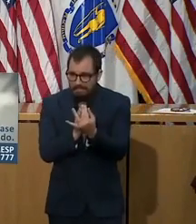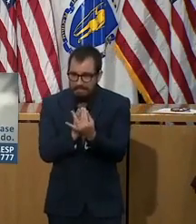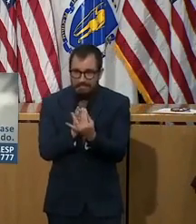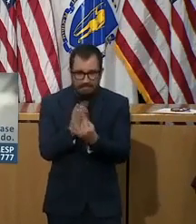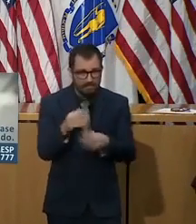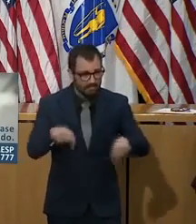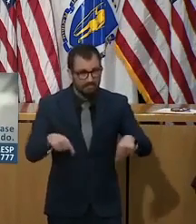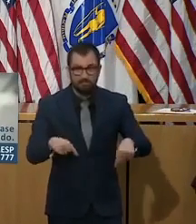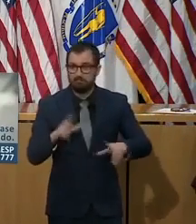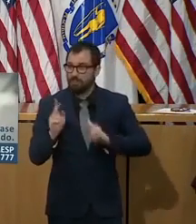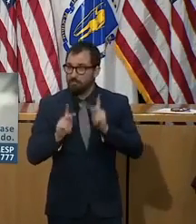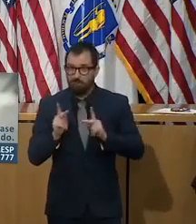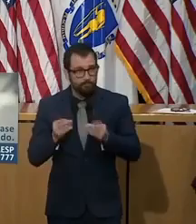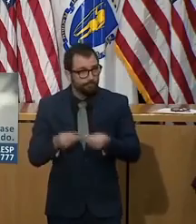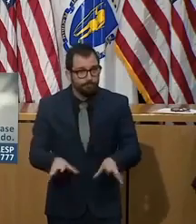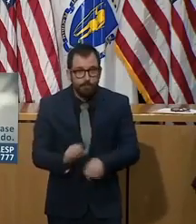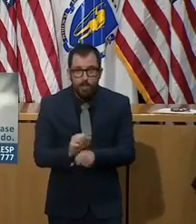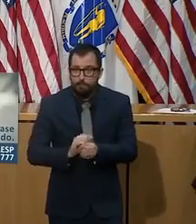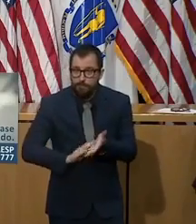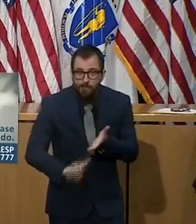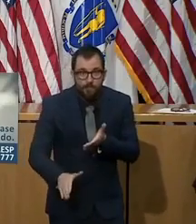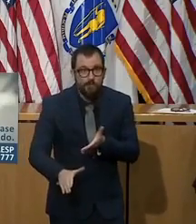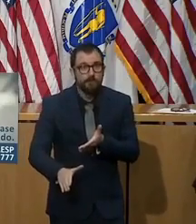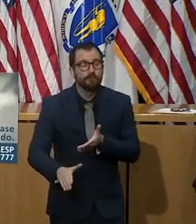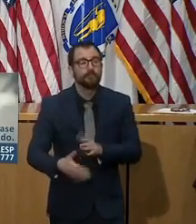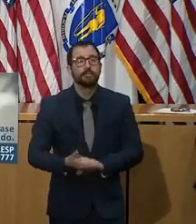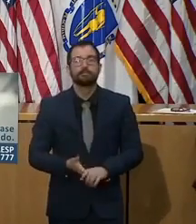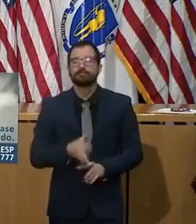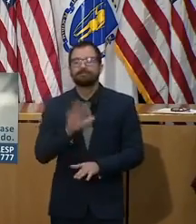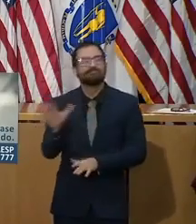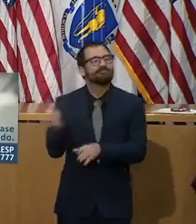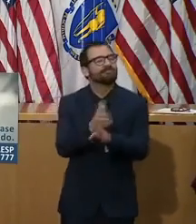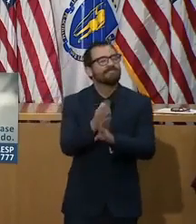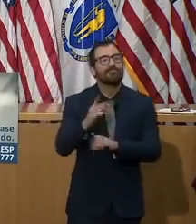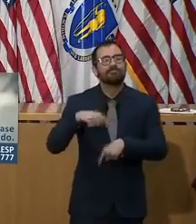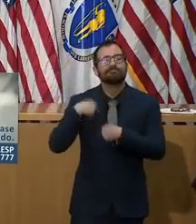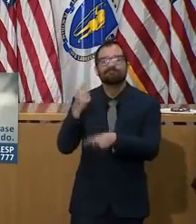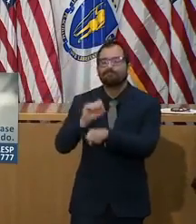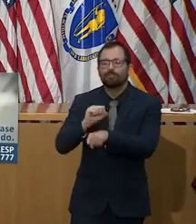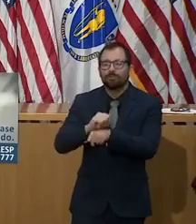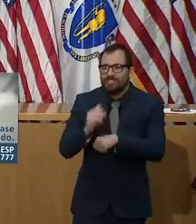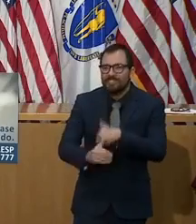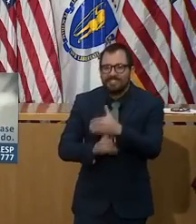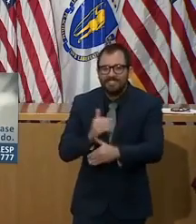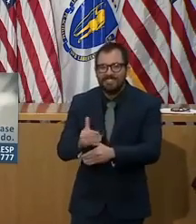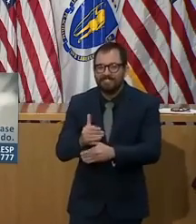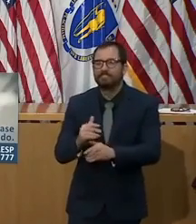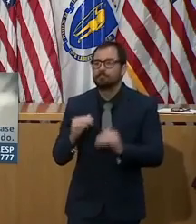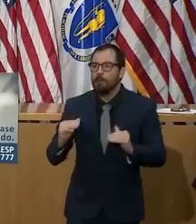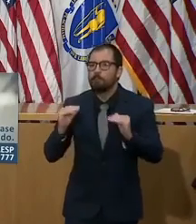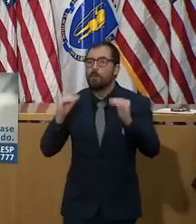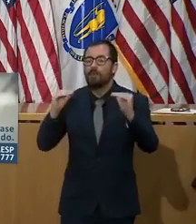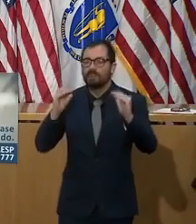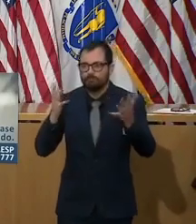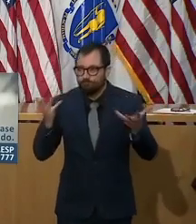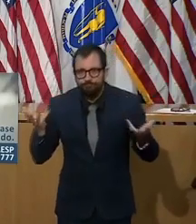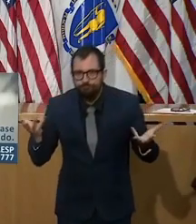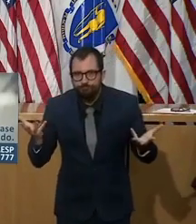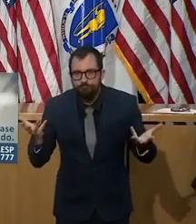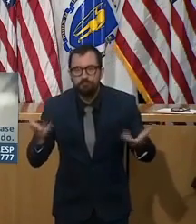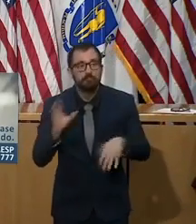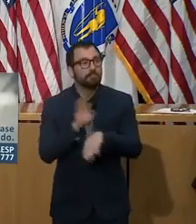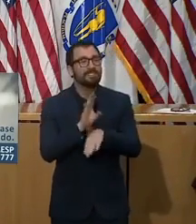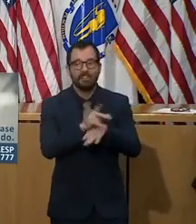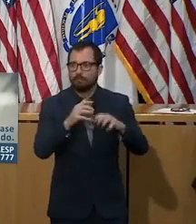cases businesses they'd worked on for many years. Not acting, however, was not an option. Without